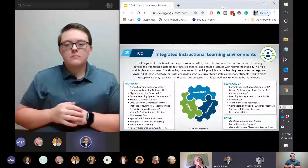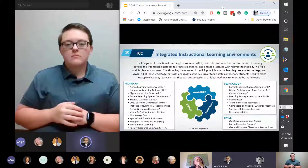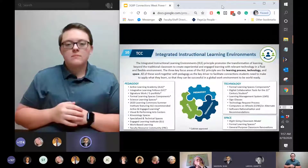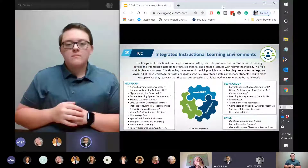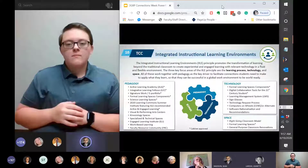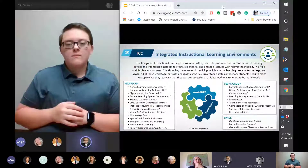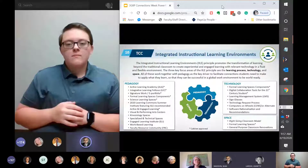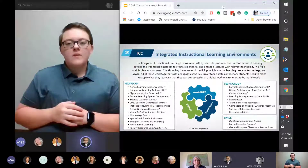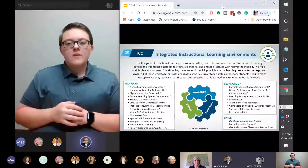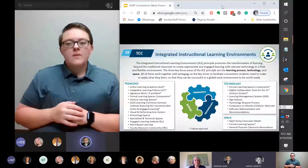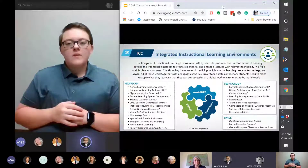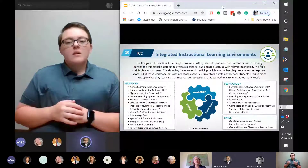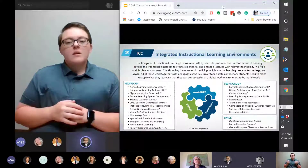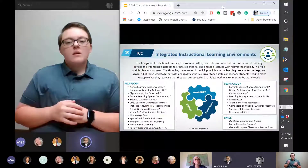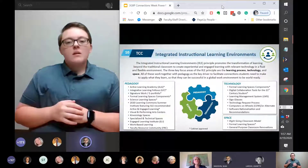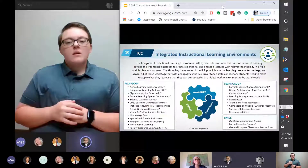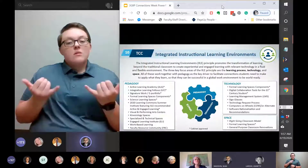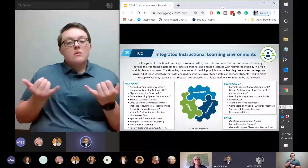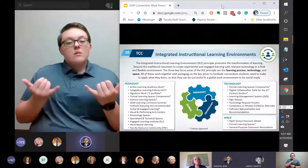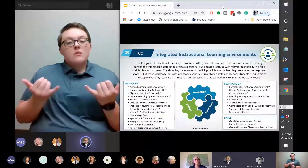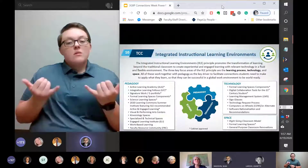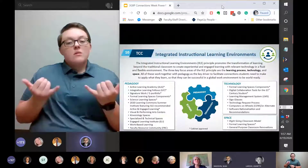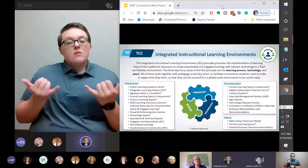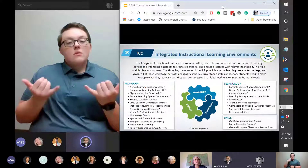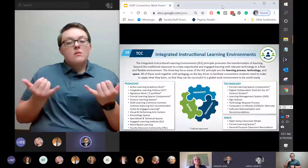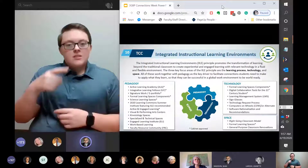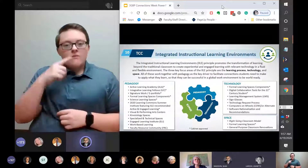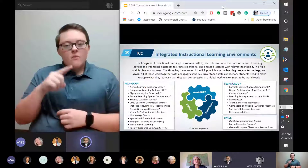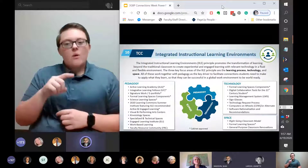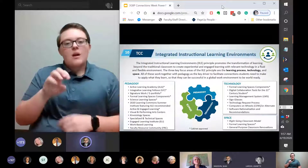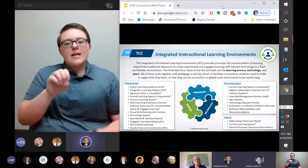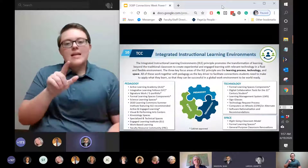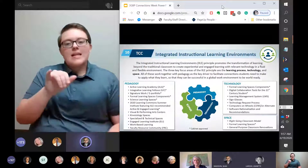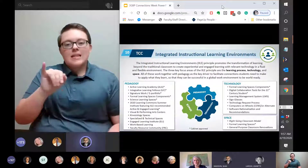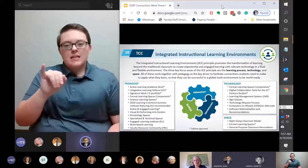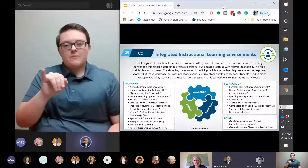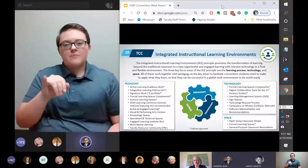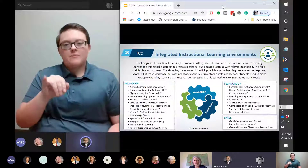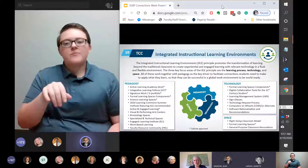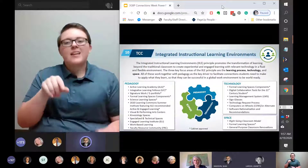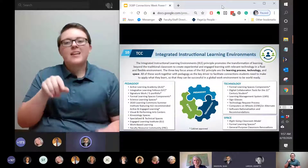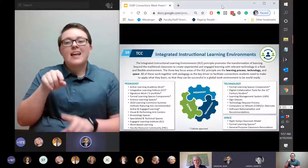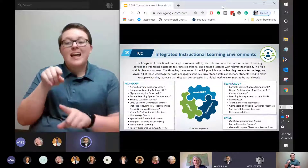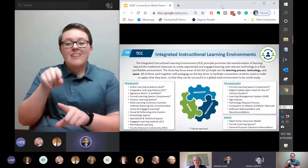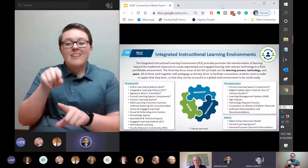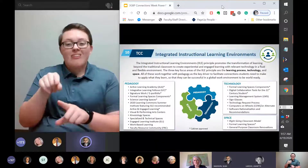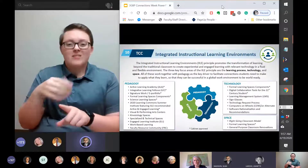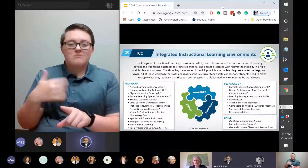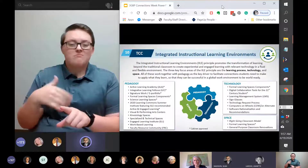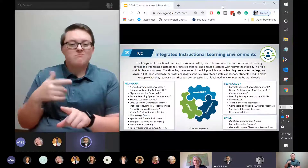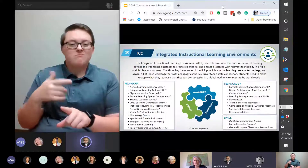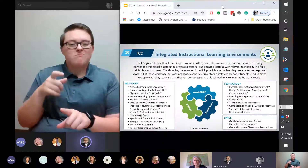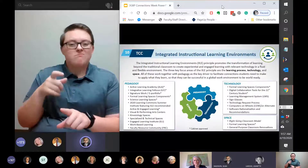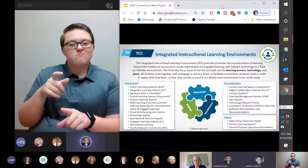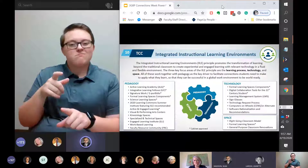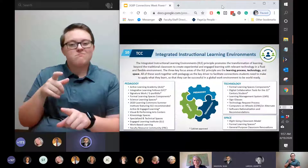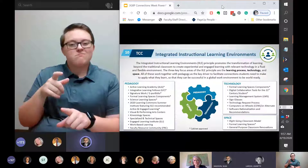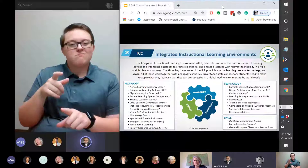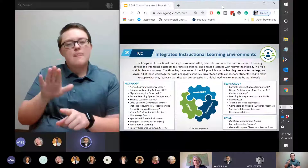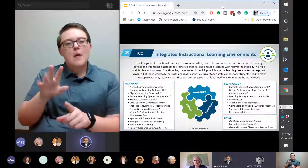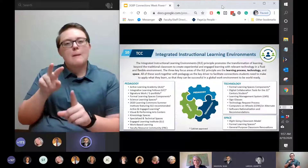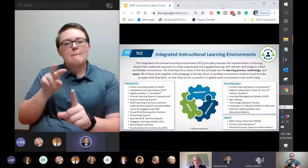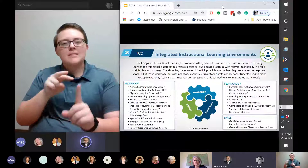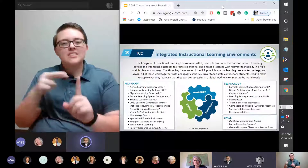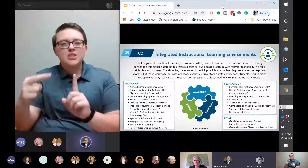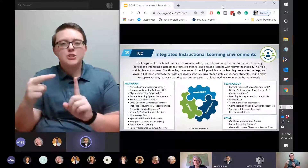So now I'll transition to ILI. Now ILI has taken a position of empathy to look at